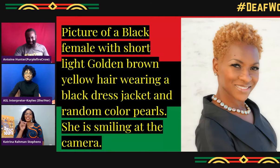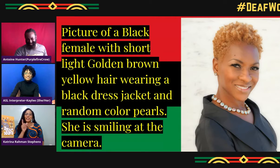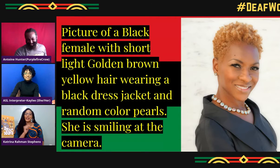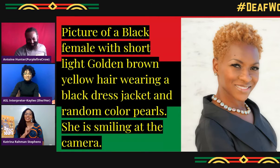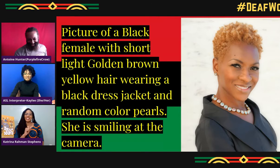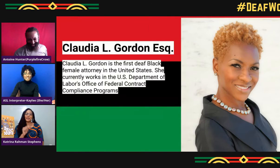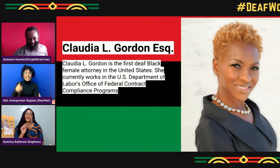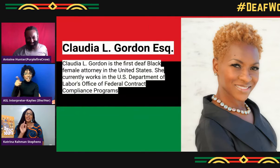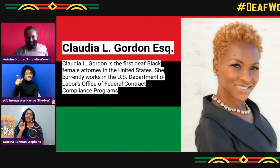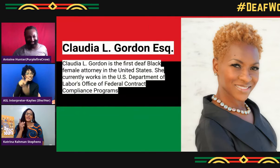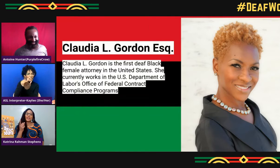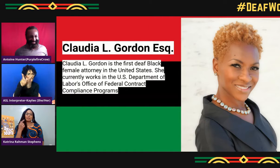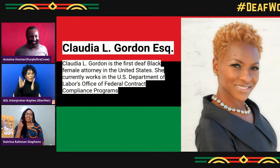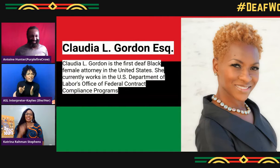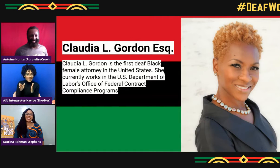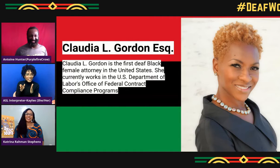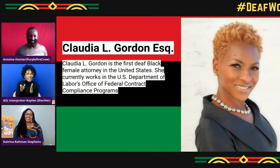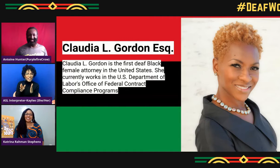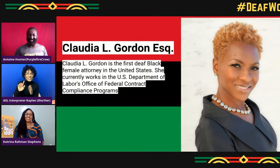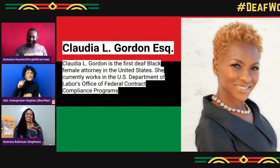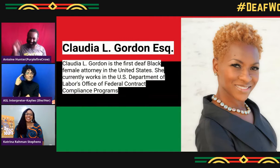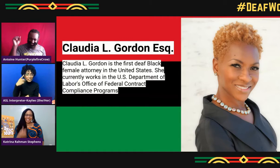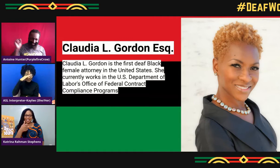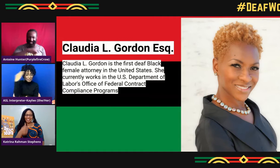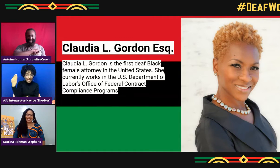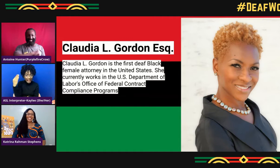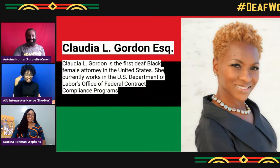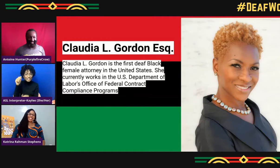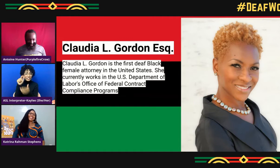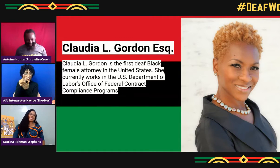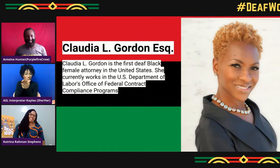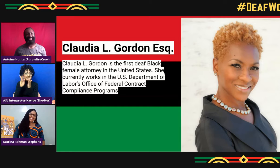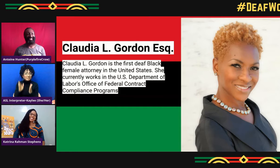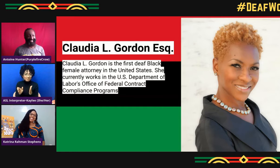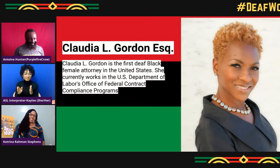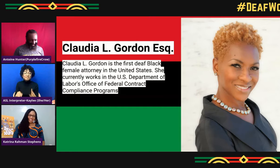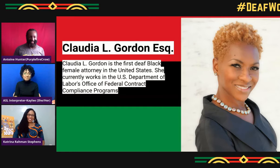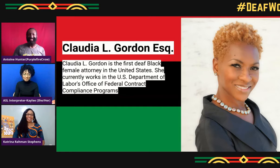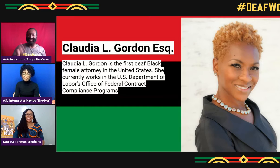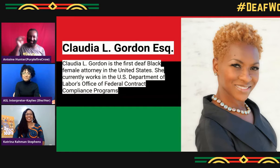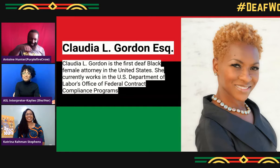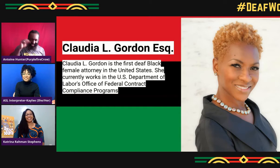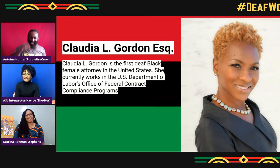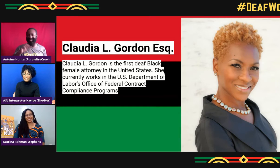She's an attorney, first black attorney. Yeah. Yes.